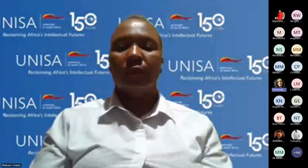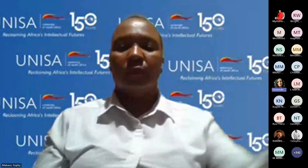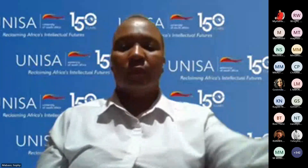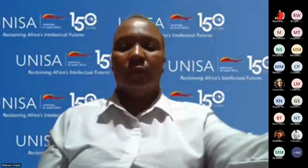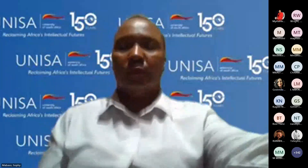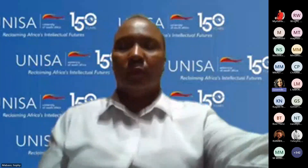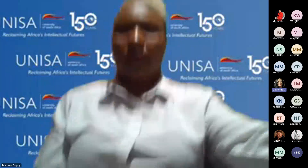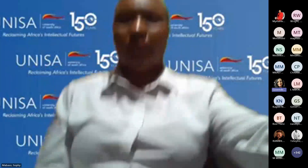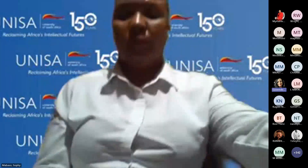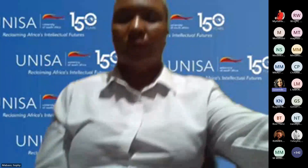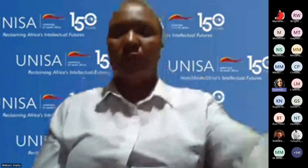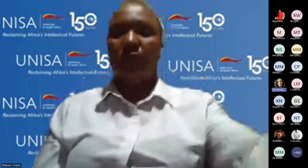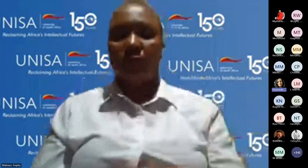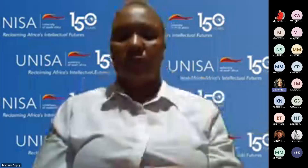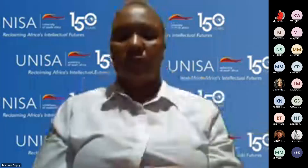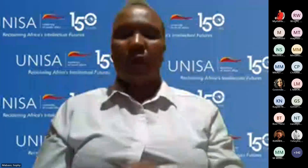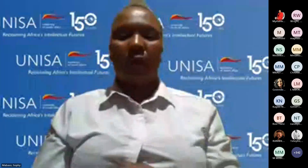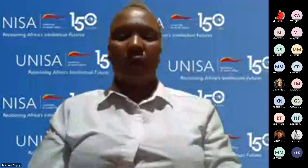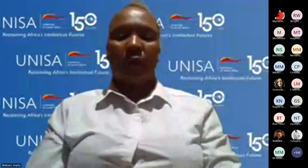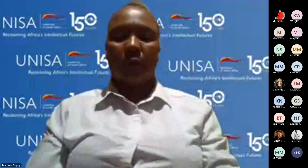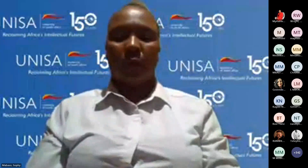Tesema, please unmute.